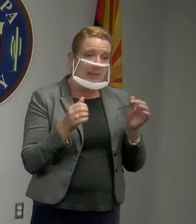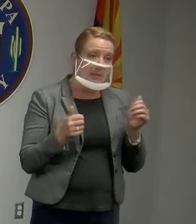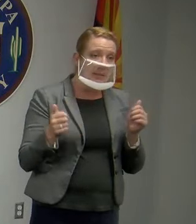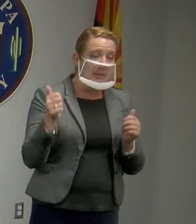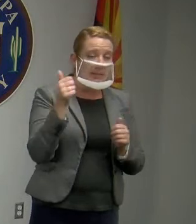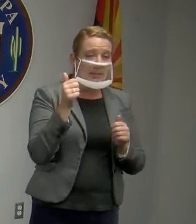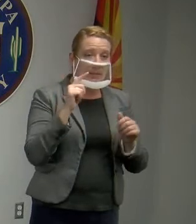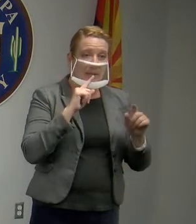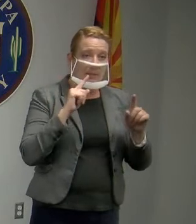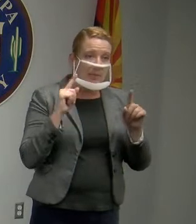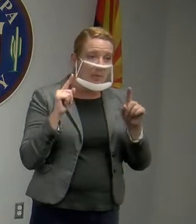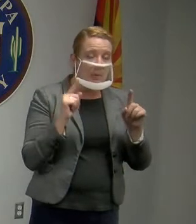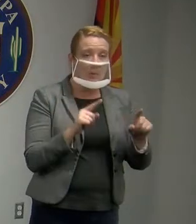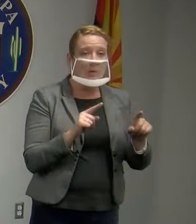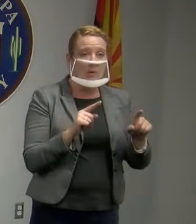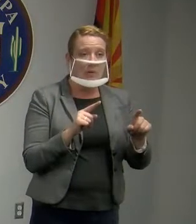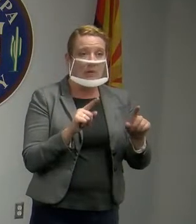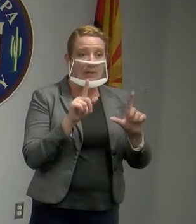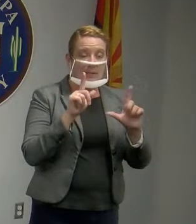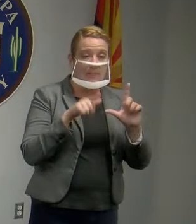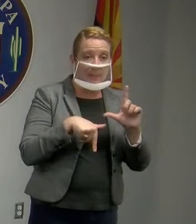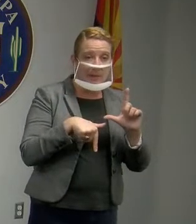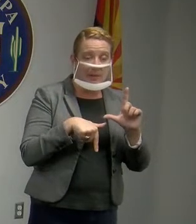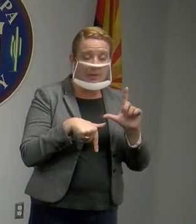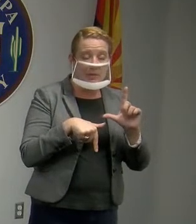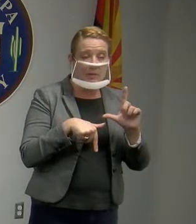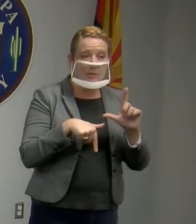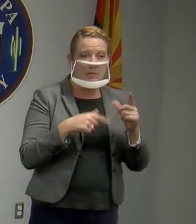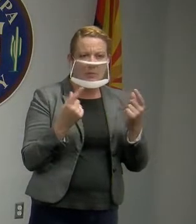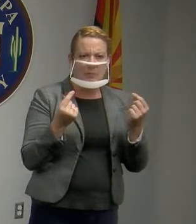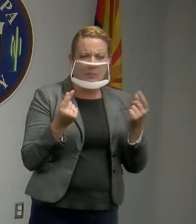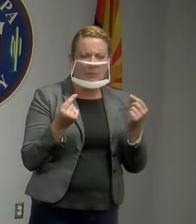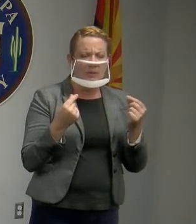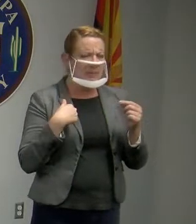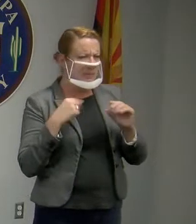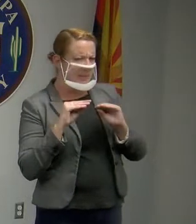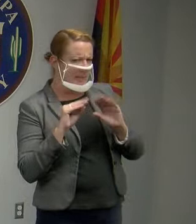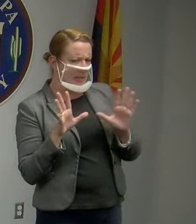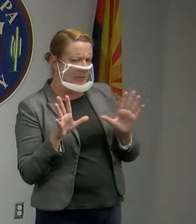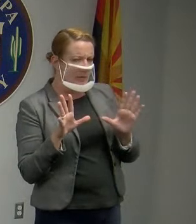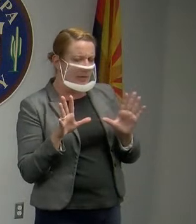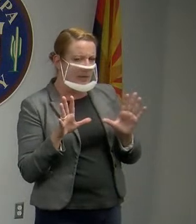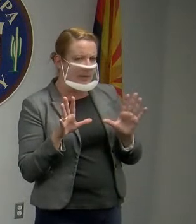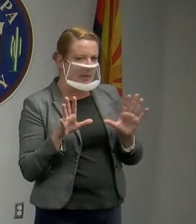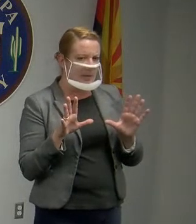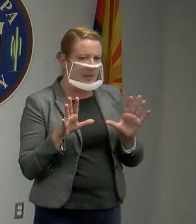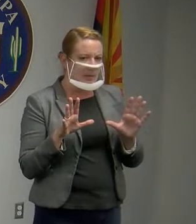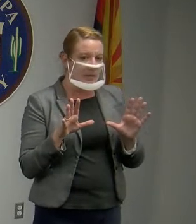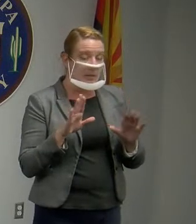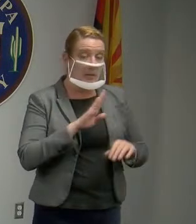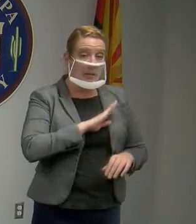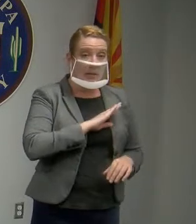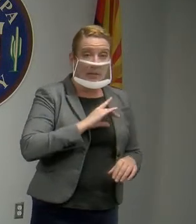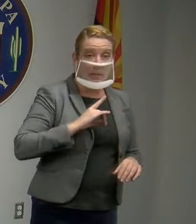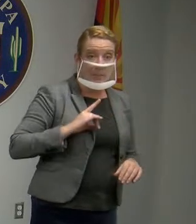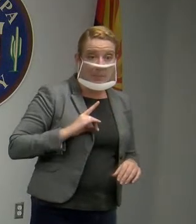that postpones evictions. So, just to clarify, Courtney, you're asking if the board has the authority